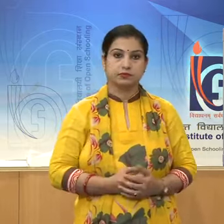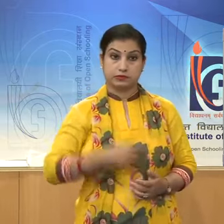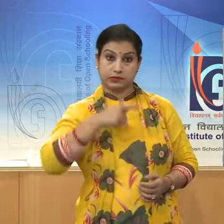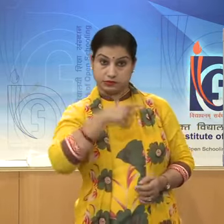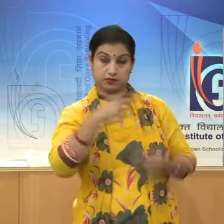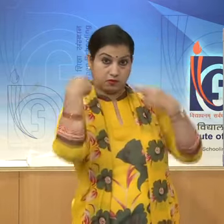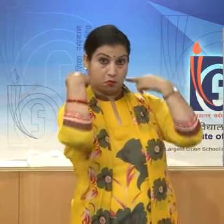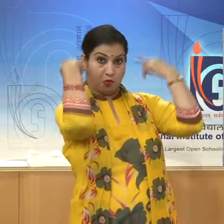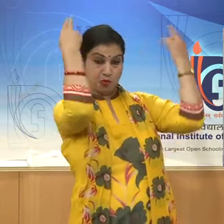This famous work